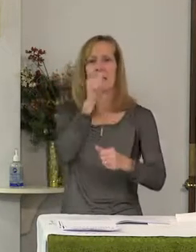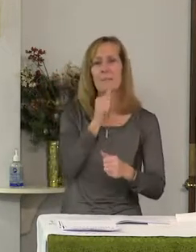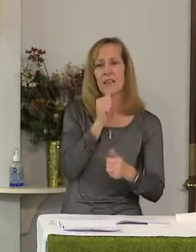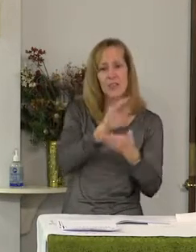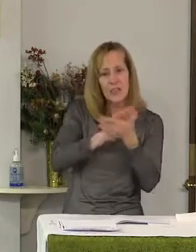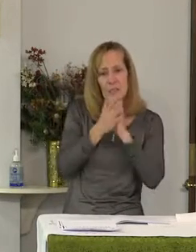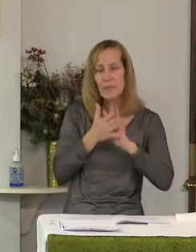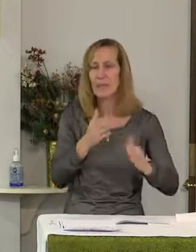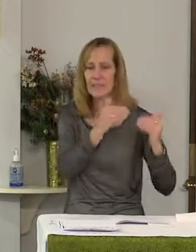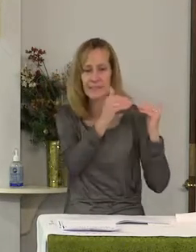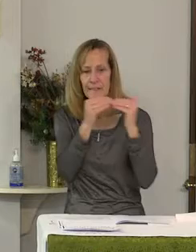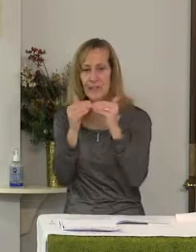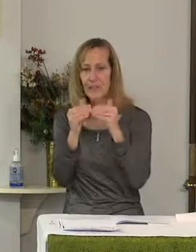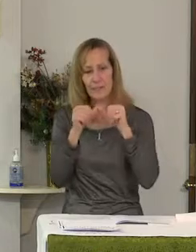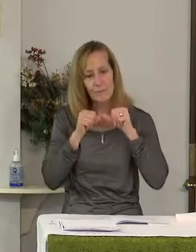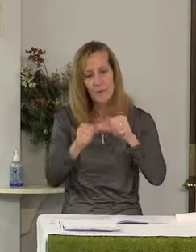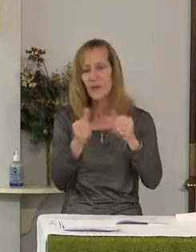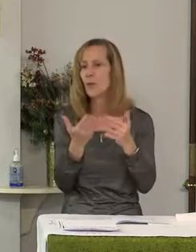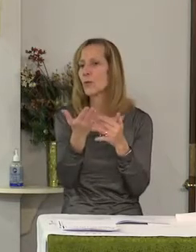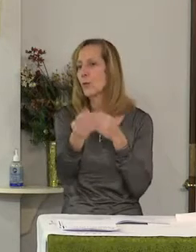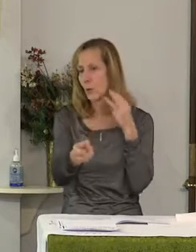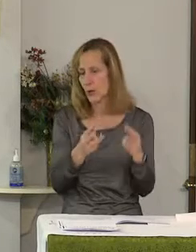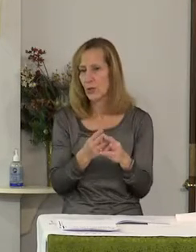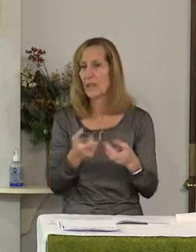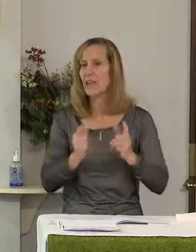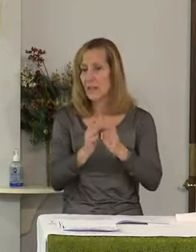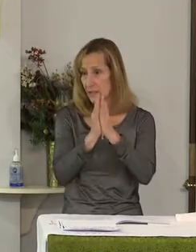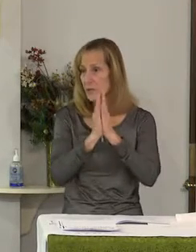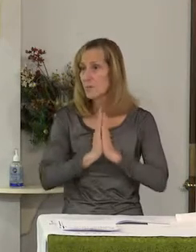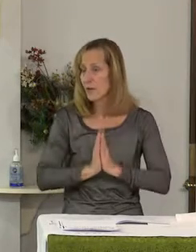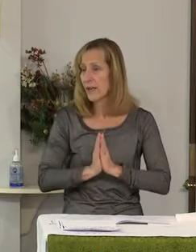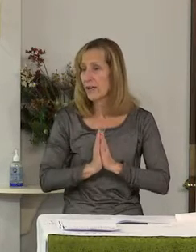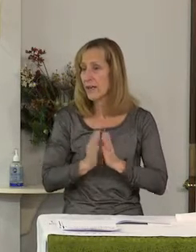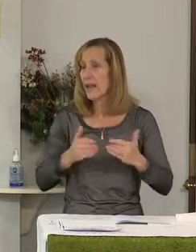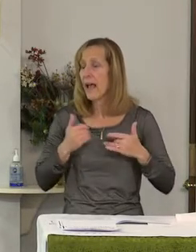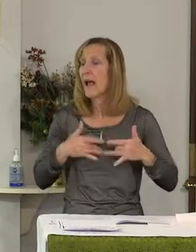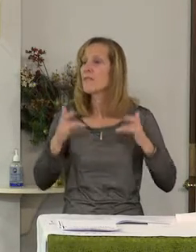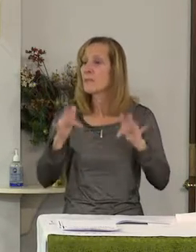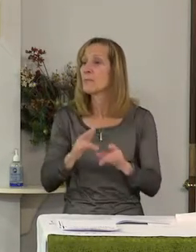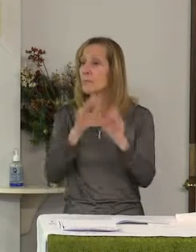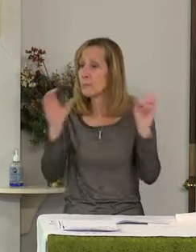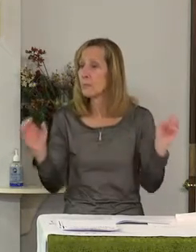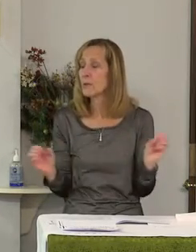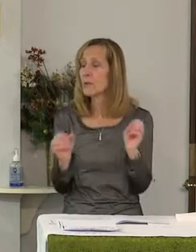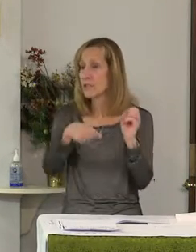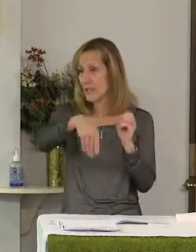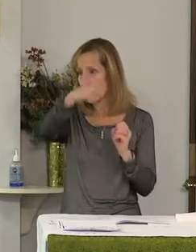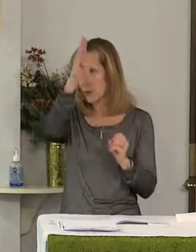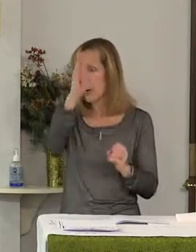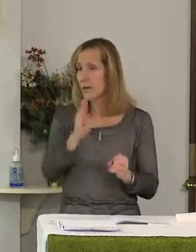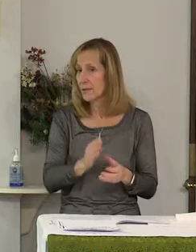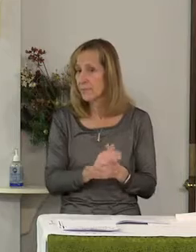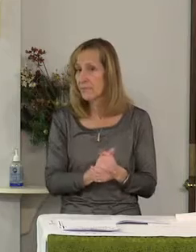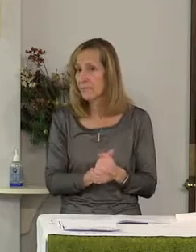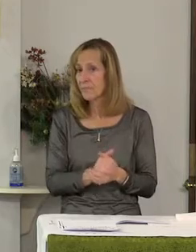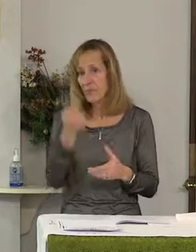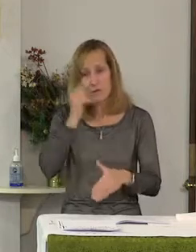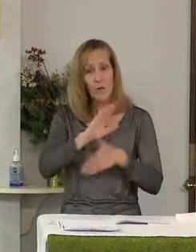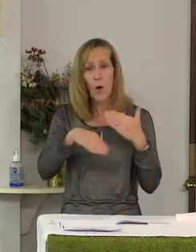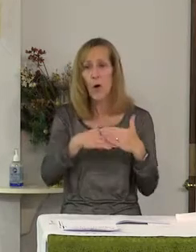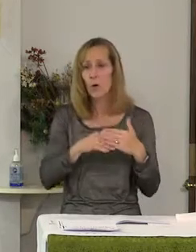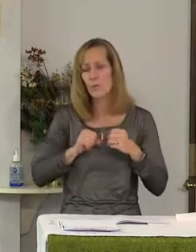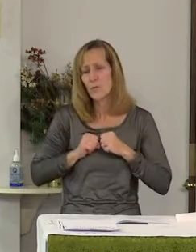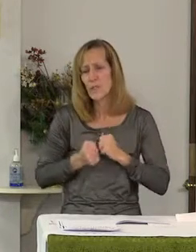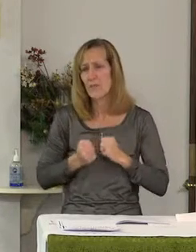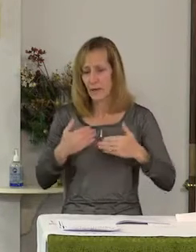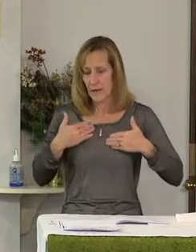and justice prevail throughout the world. Let us pray. Have mercy, O God. For all who